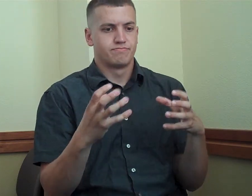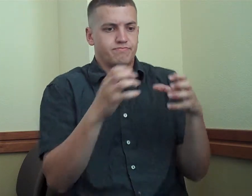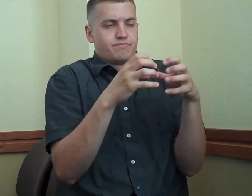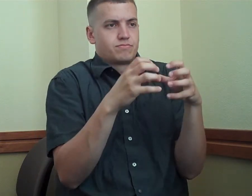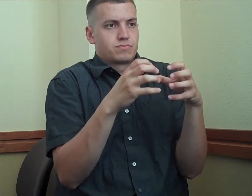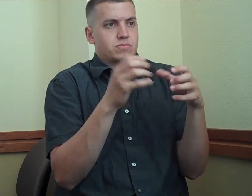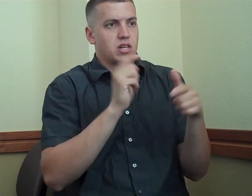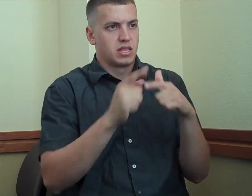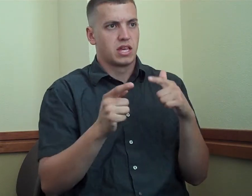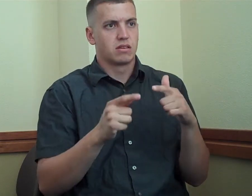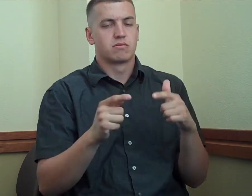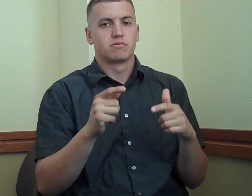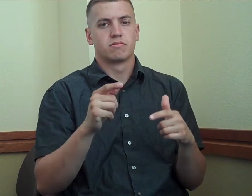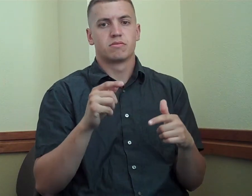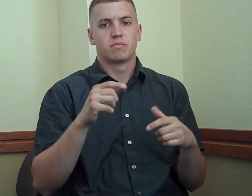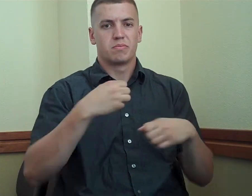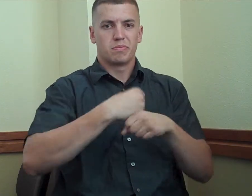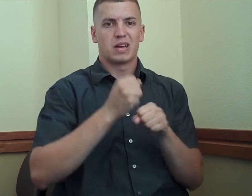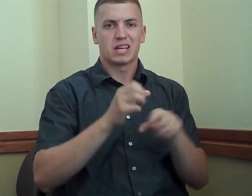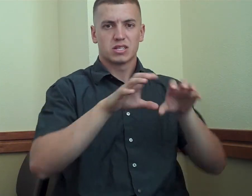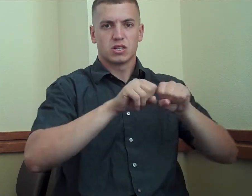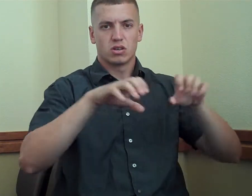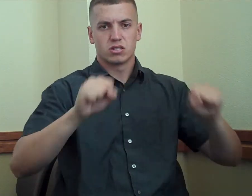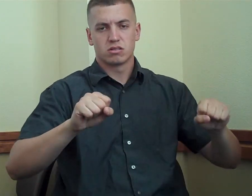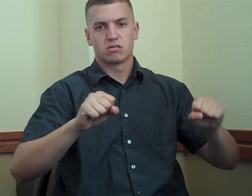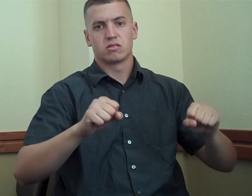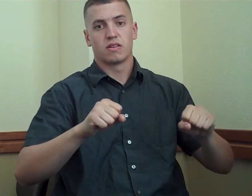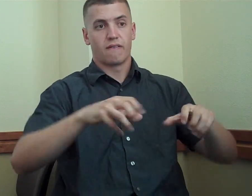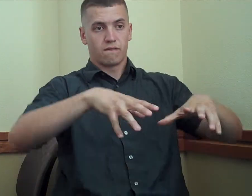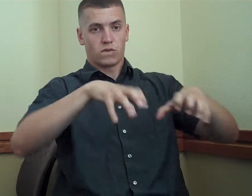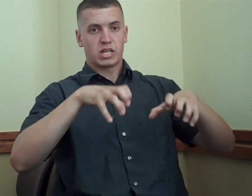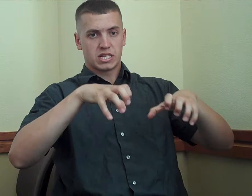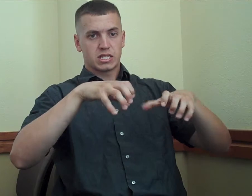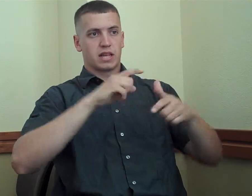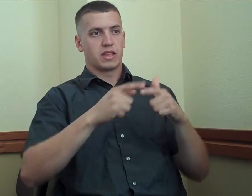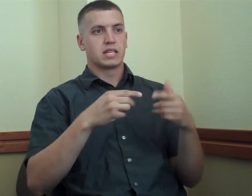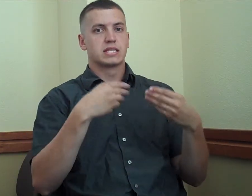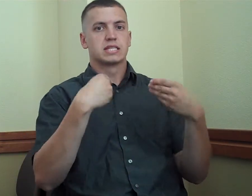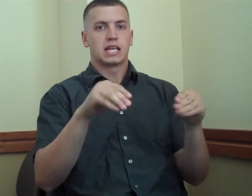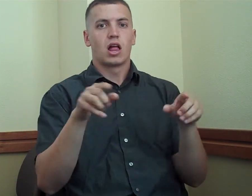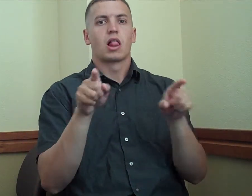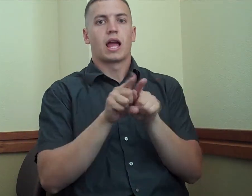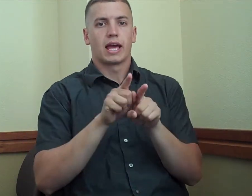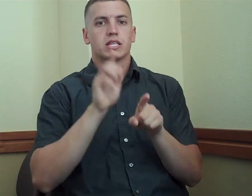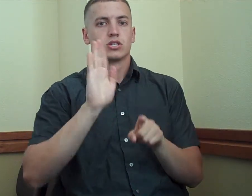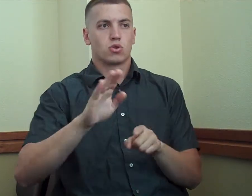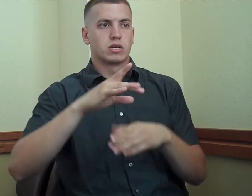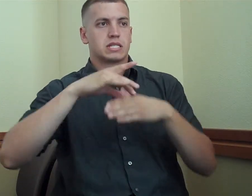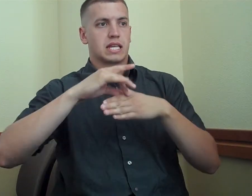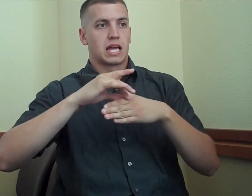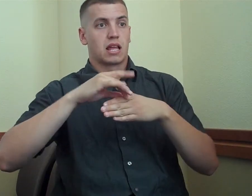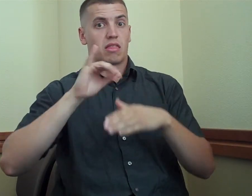little slices and sell those as steak again. And this also actually happens with tuna and